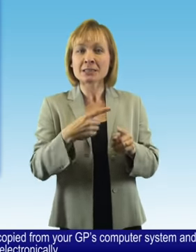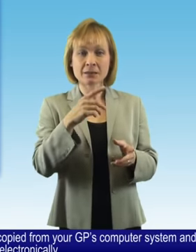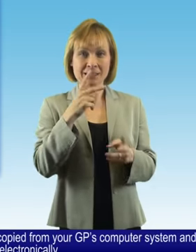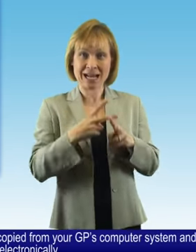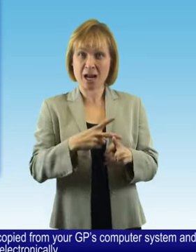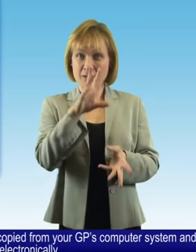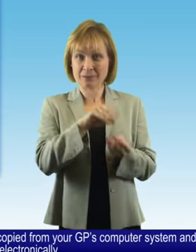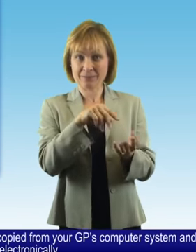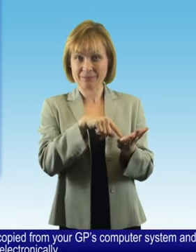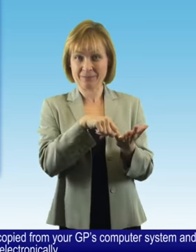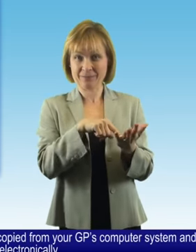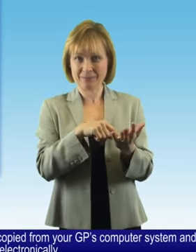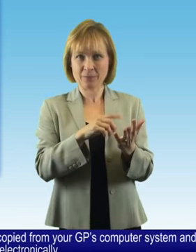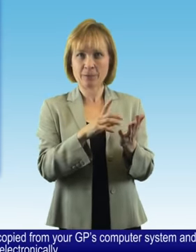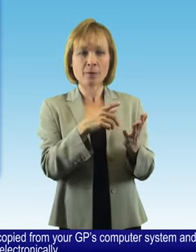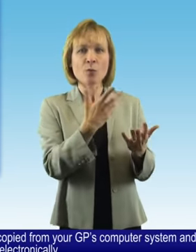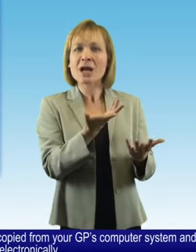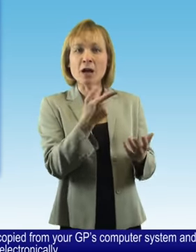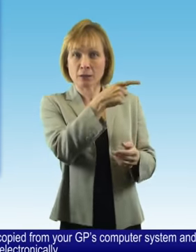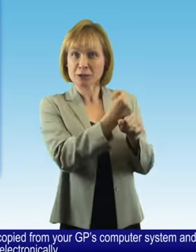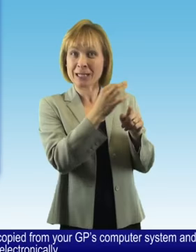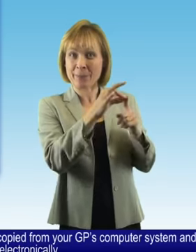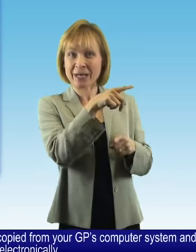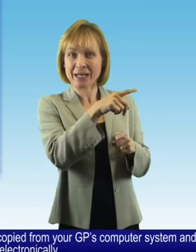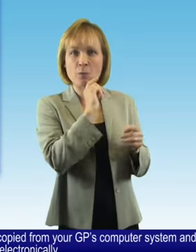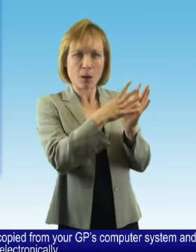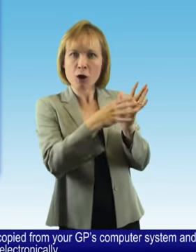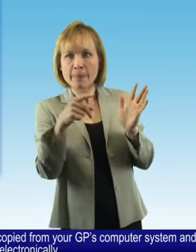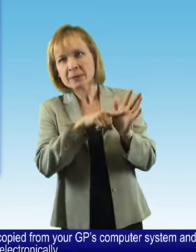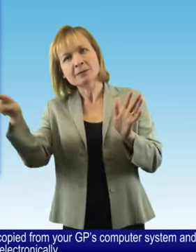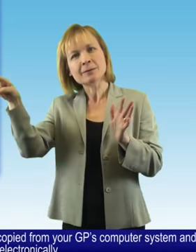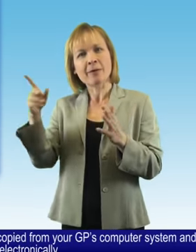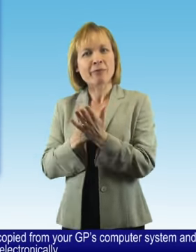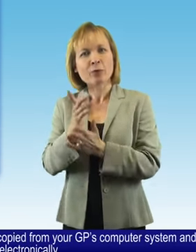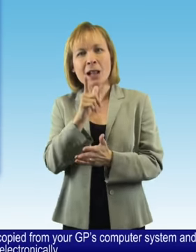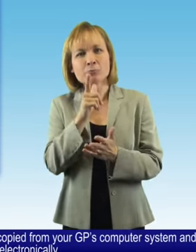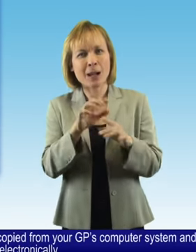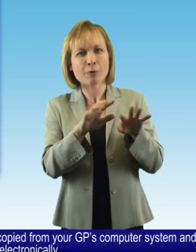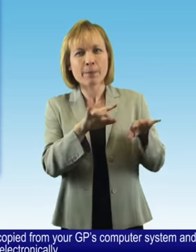Your emergency care summary is copied from your GP's computer system and stored electronically.